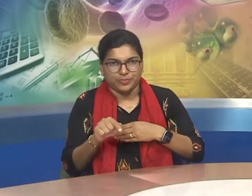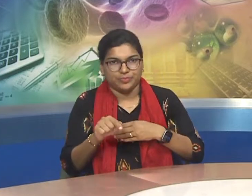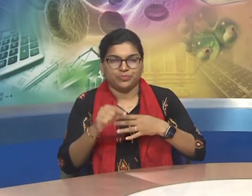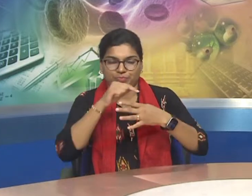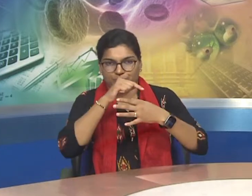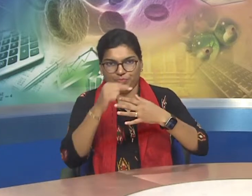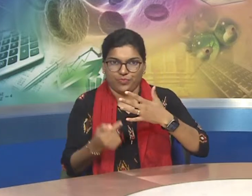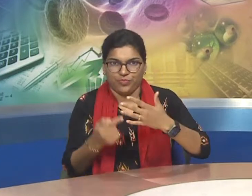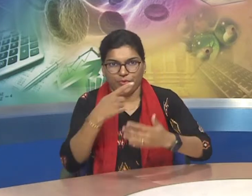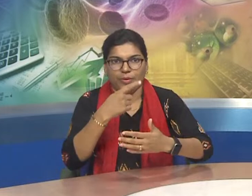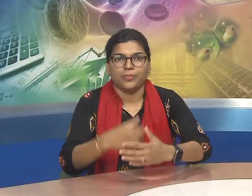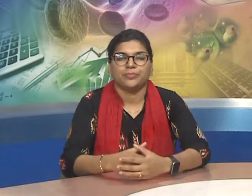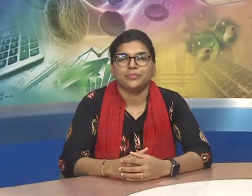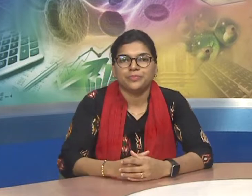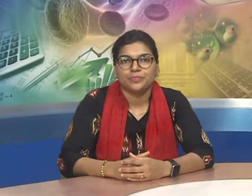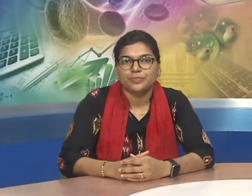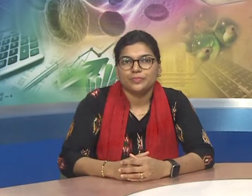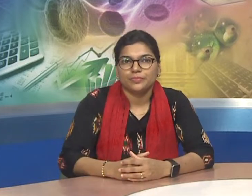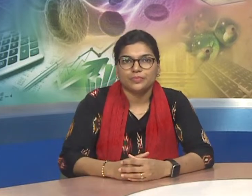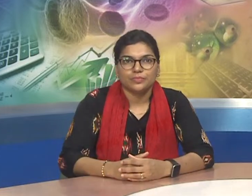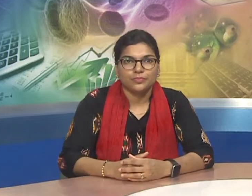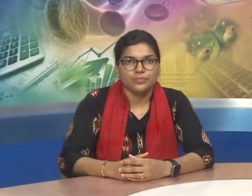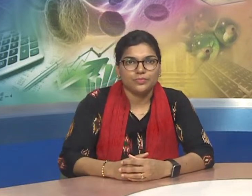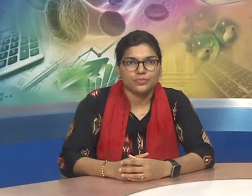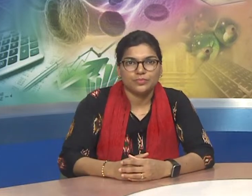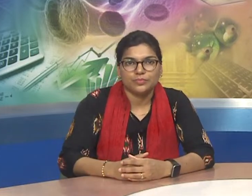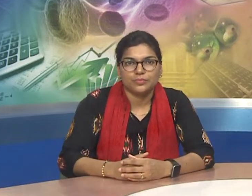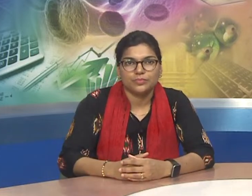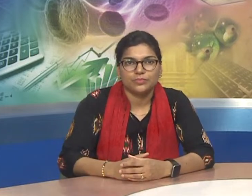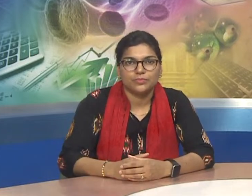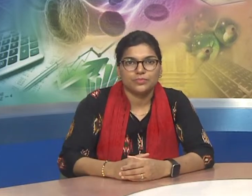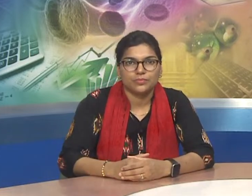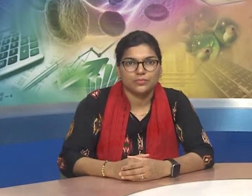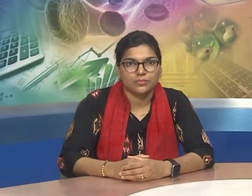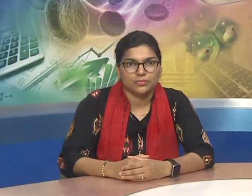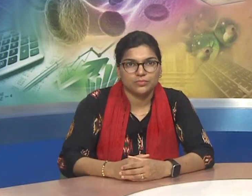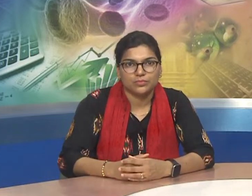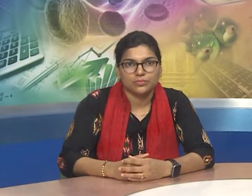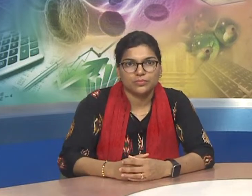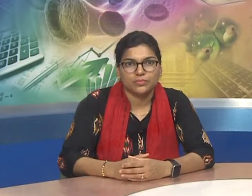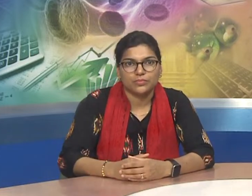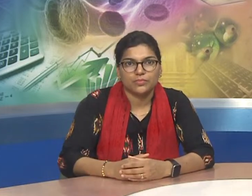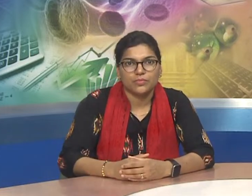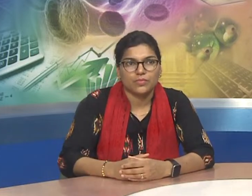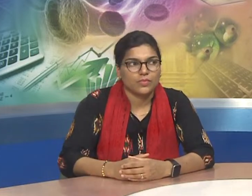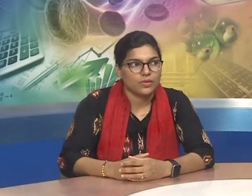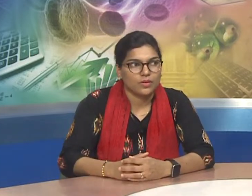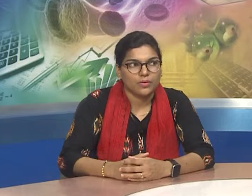that way is we need cancellation of document. Then after that we receive the process, the